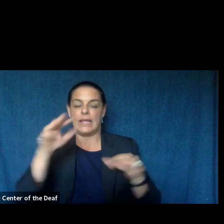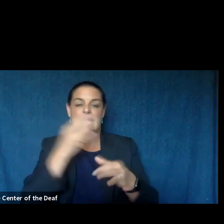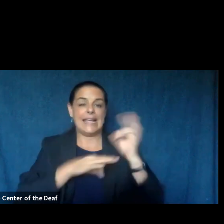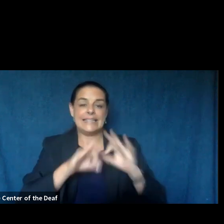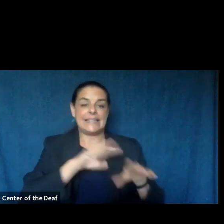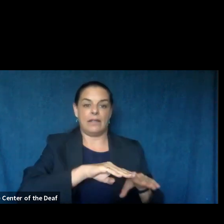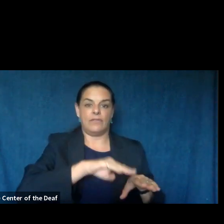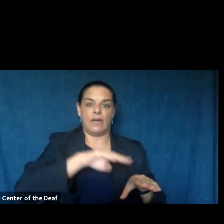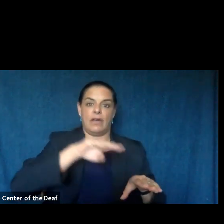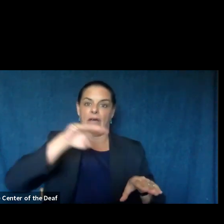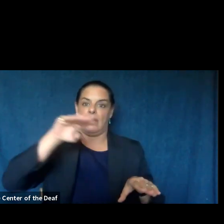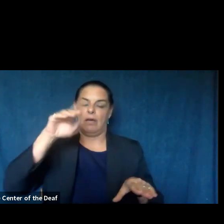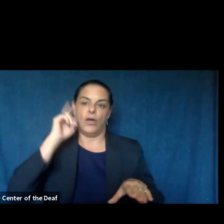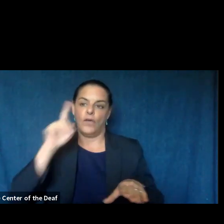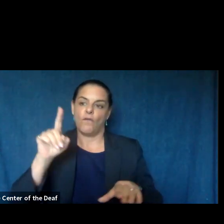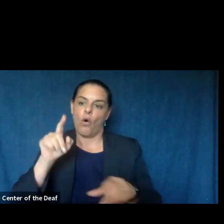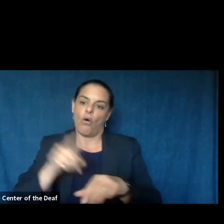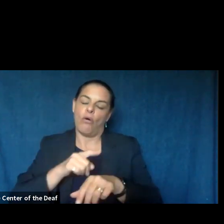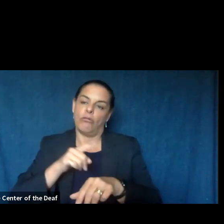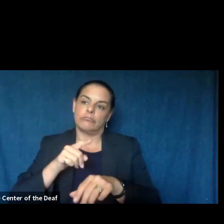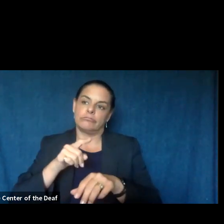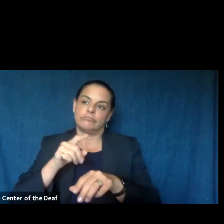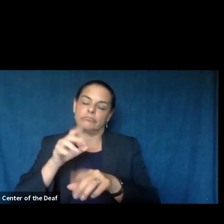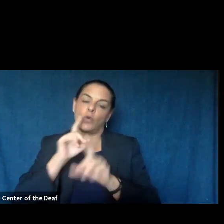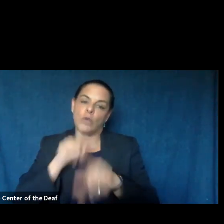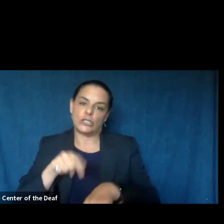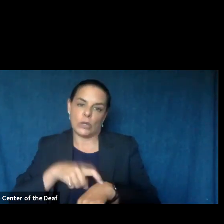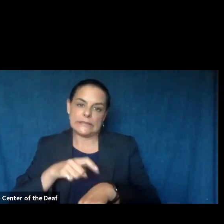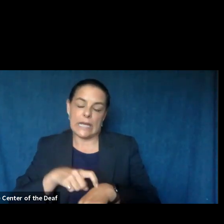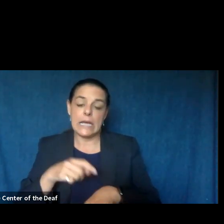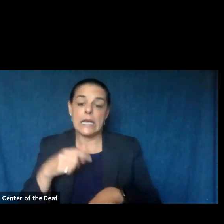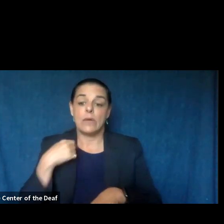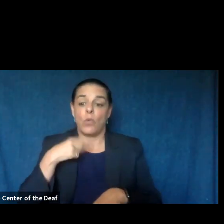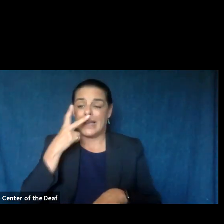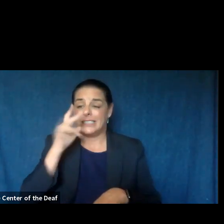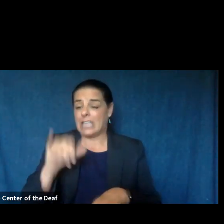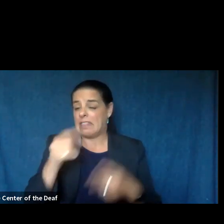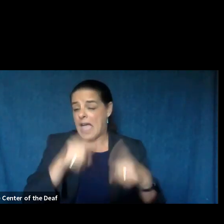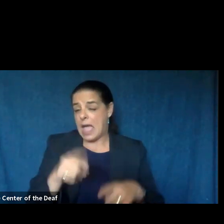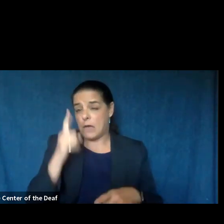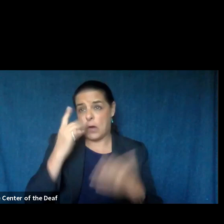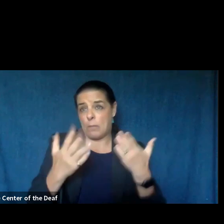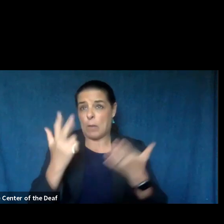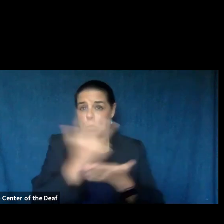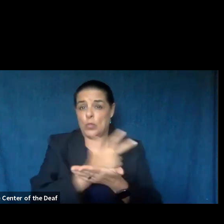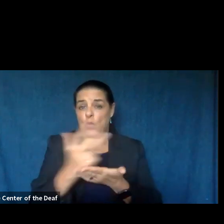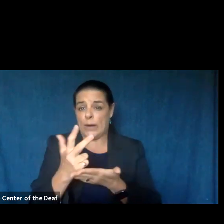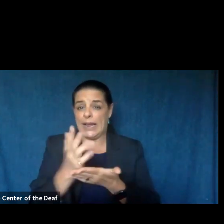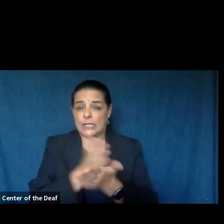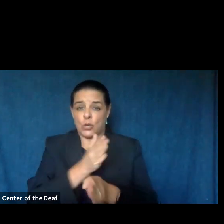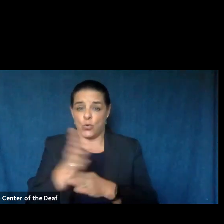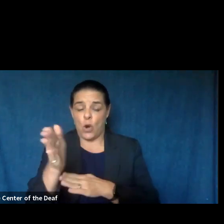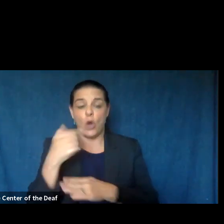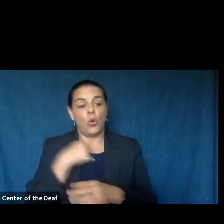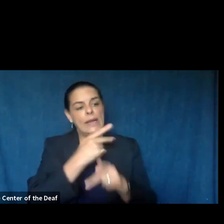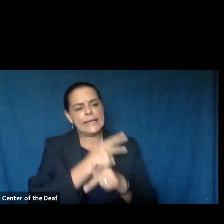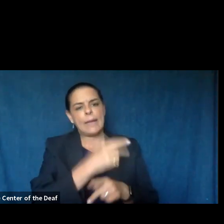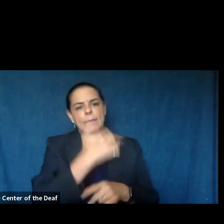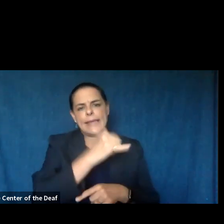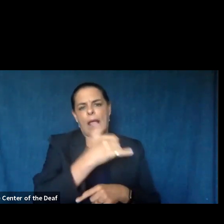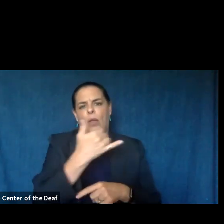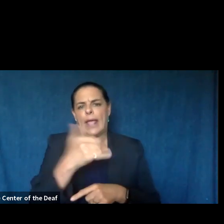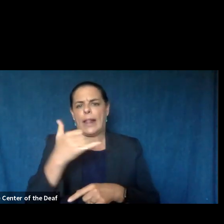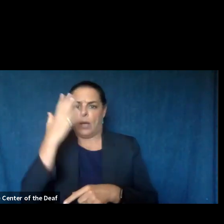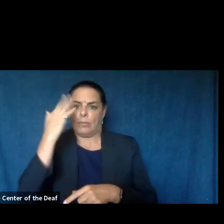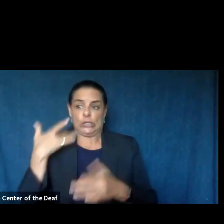increasing for turnaround time. So that's where we came up with that. And we had seen that trend for about 3 weeks in a row. We had kept it yellow because of our concerns with the stability